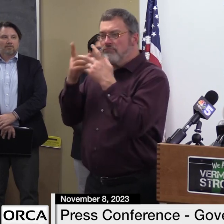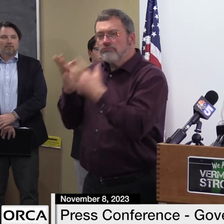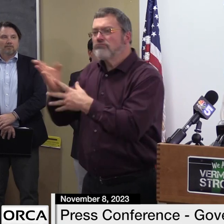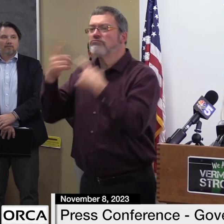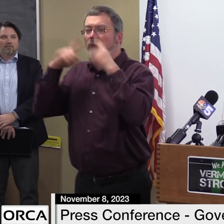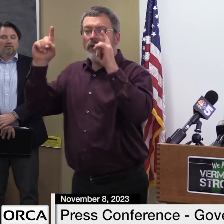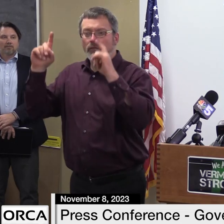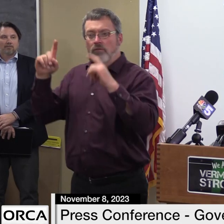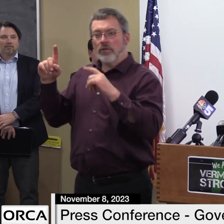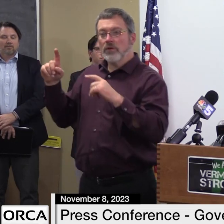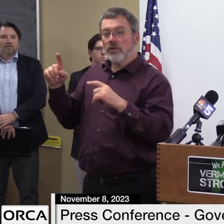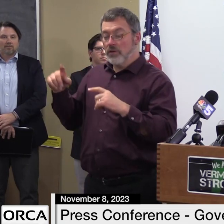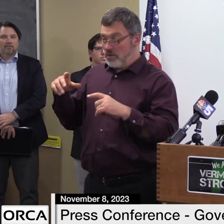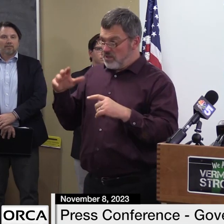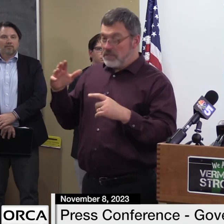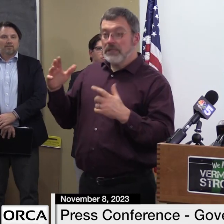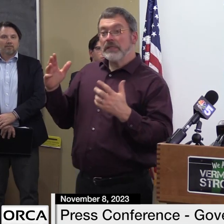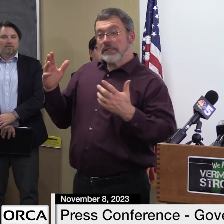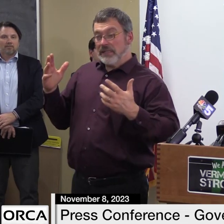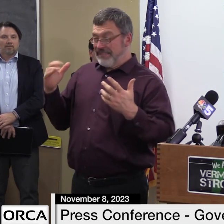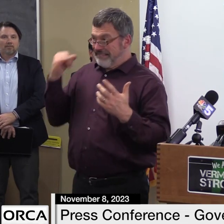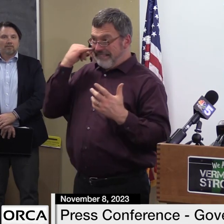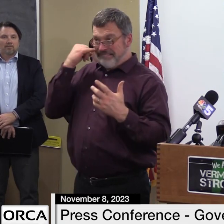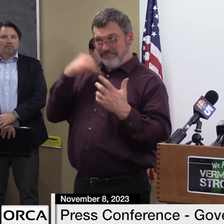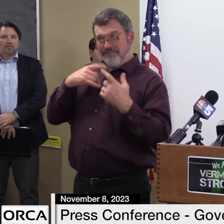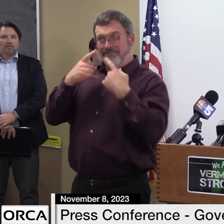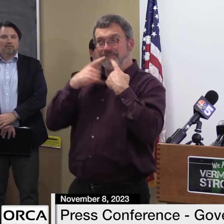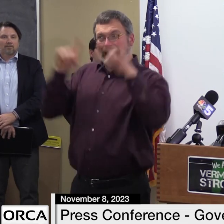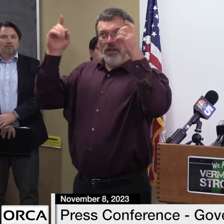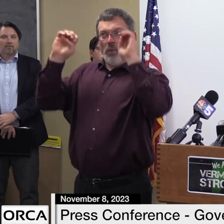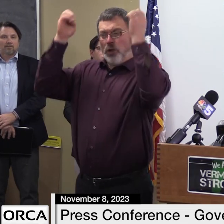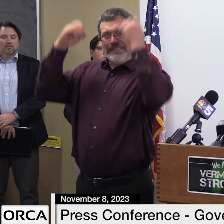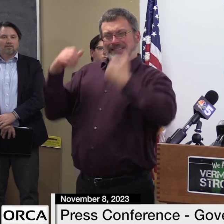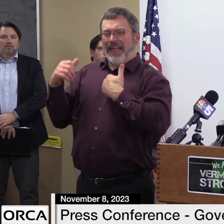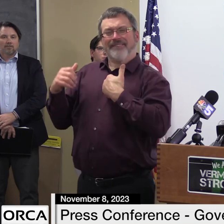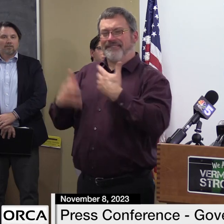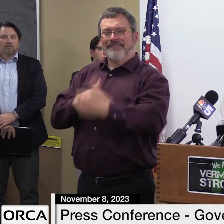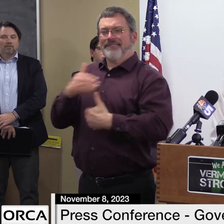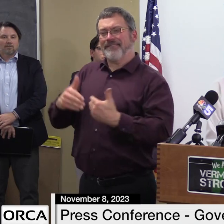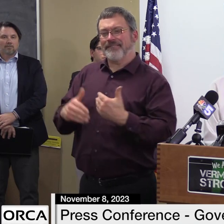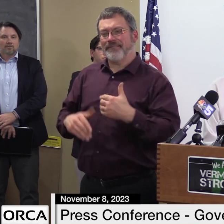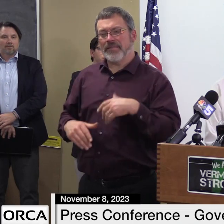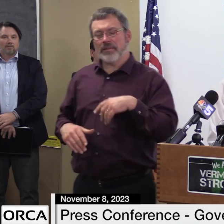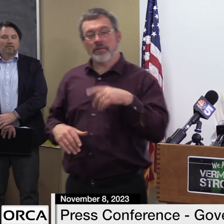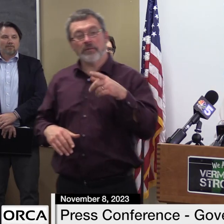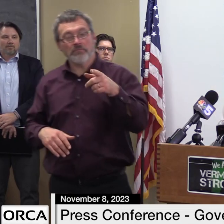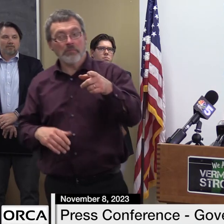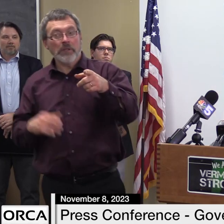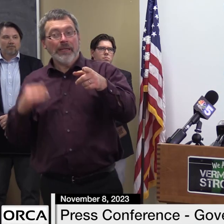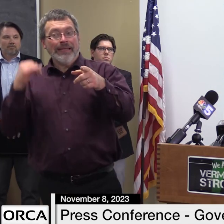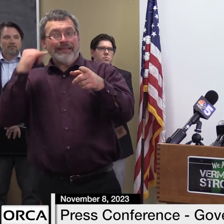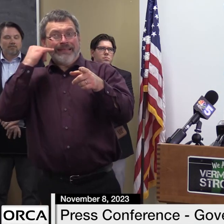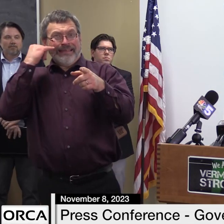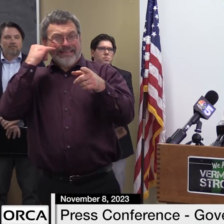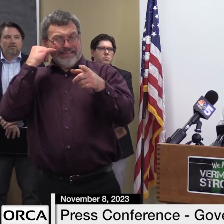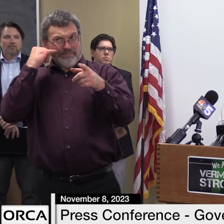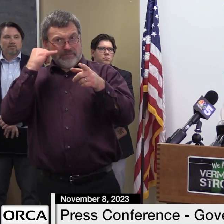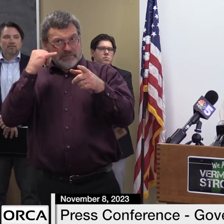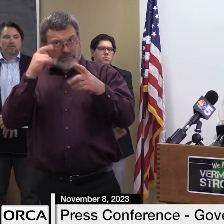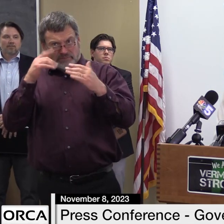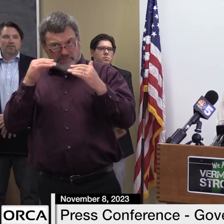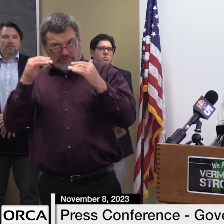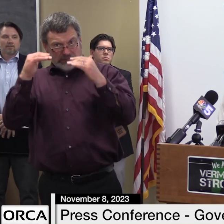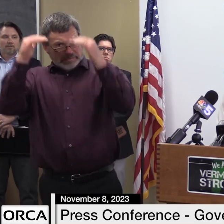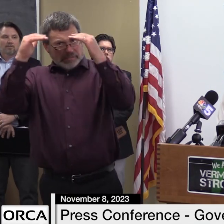still an option. What would you need to see before issuing a state of emergency where the guard could set up tents or structures? Cooperation from